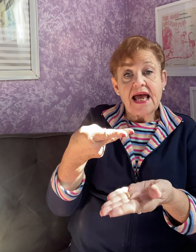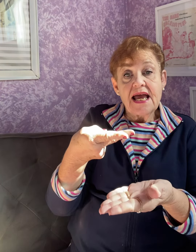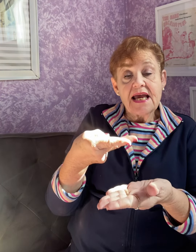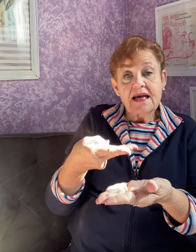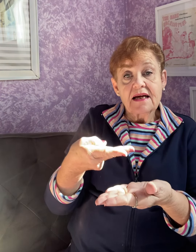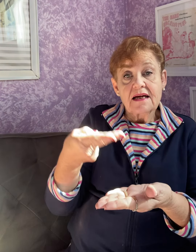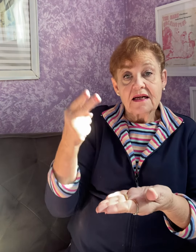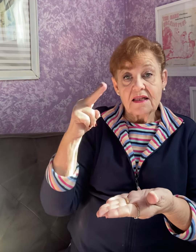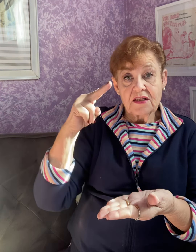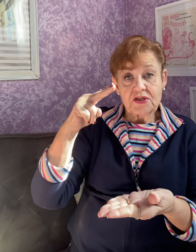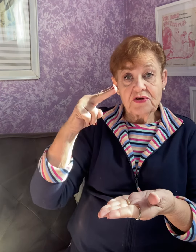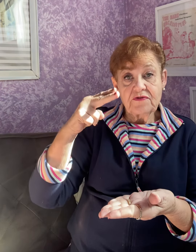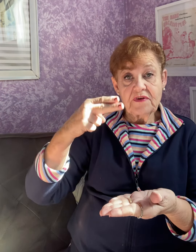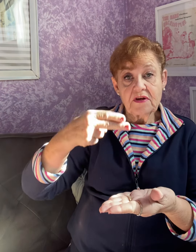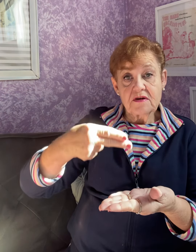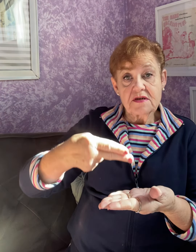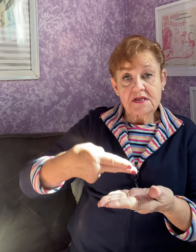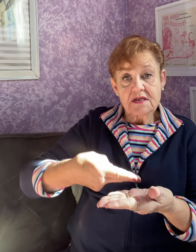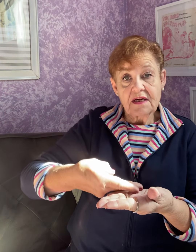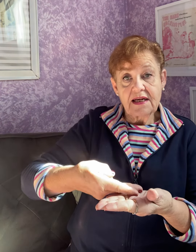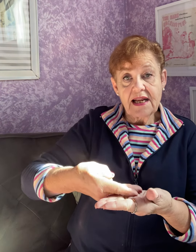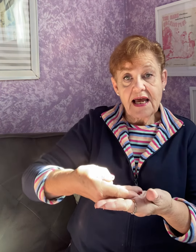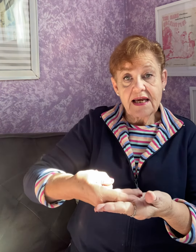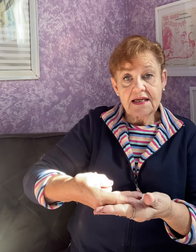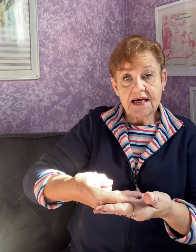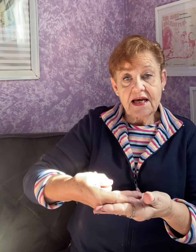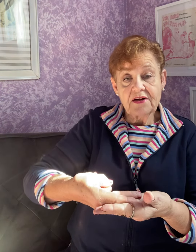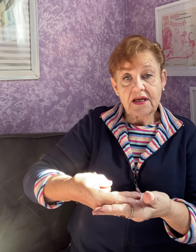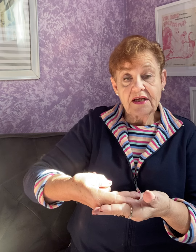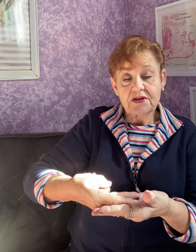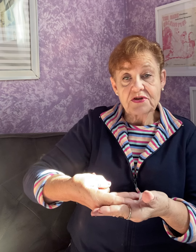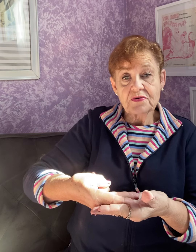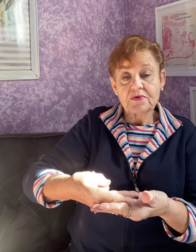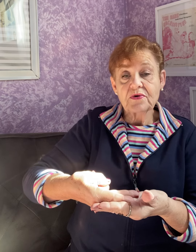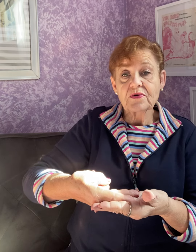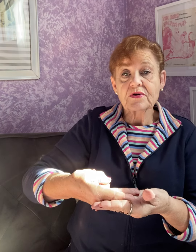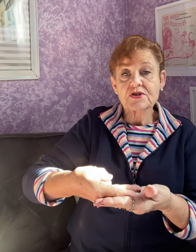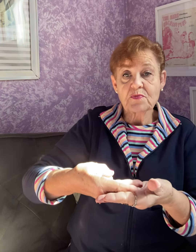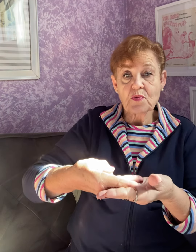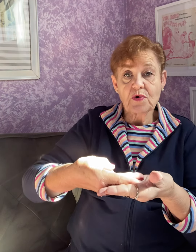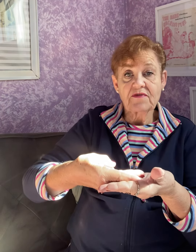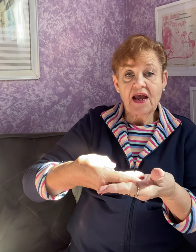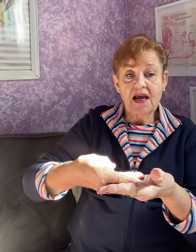Lay, the 2 fingers lying down into your supportive hand.